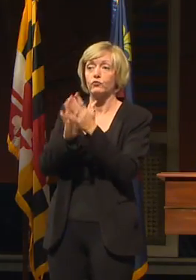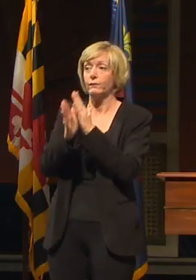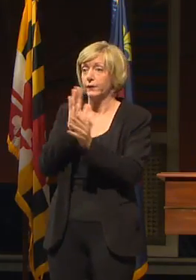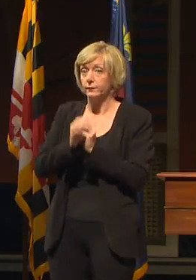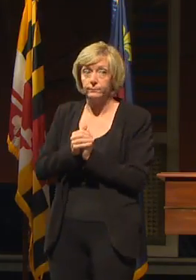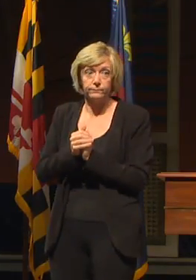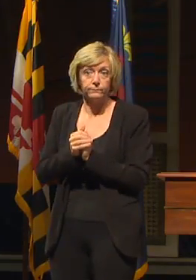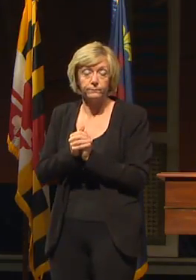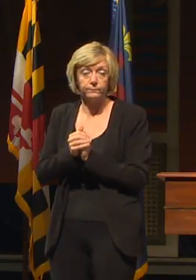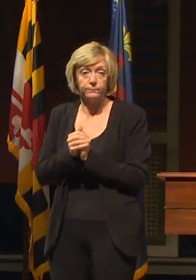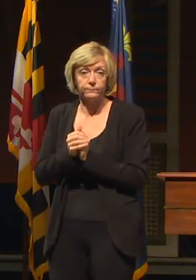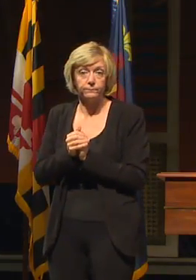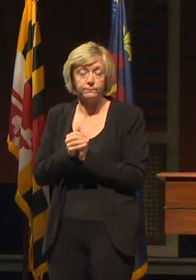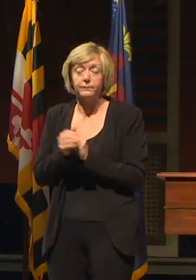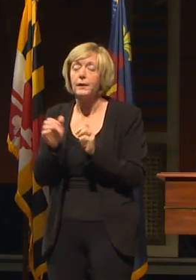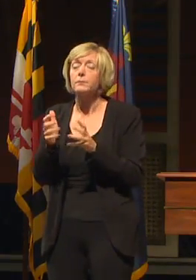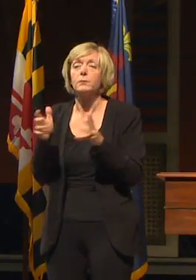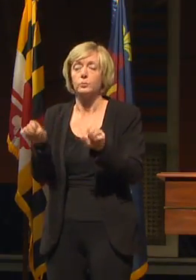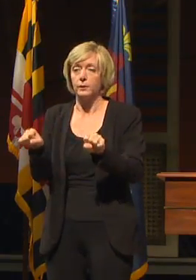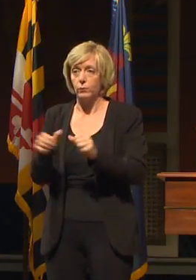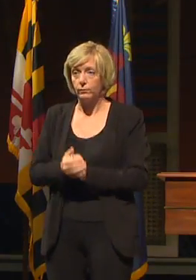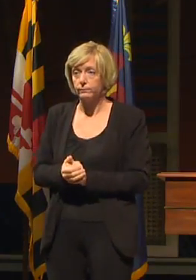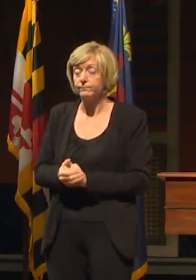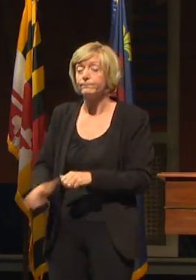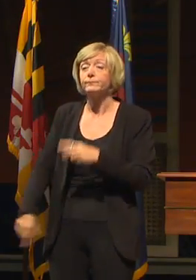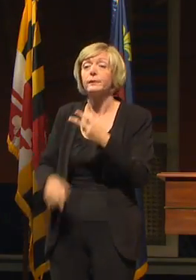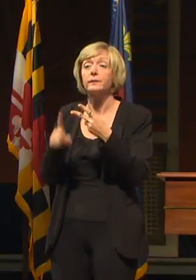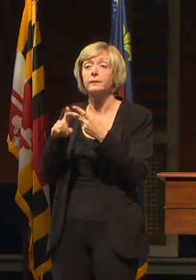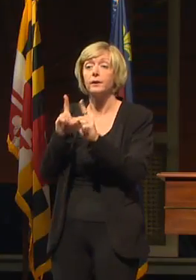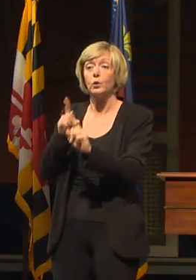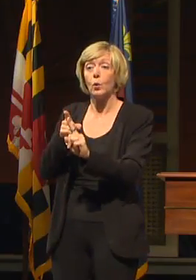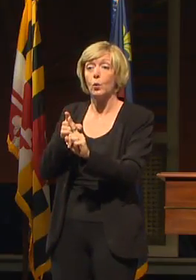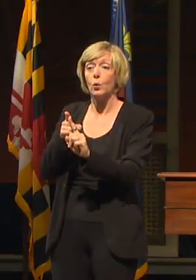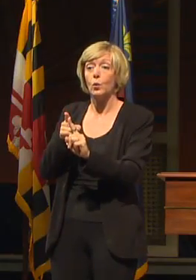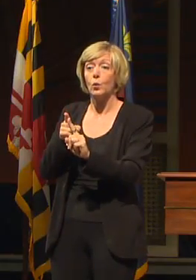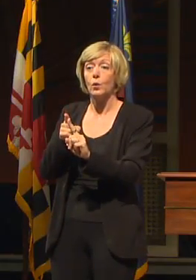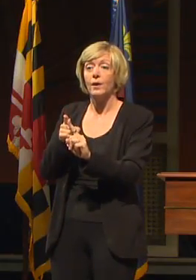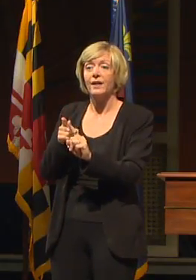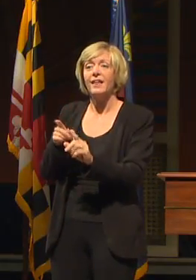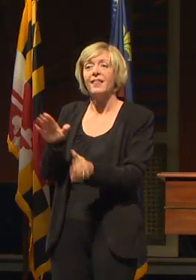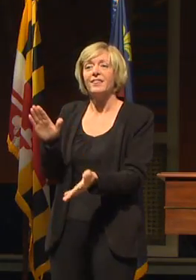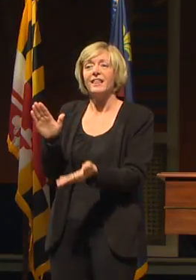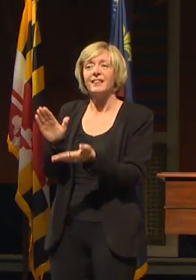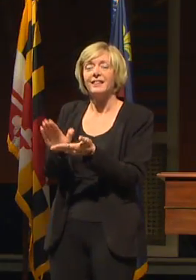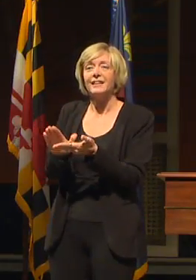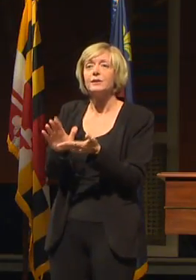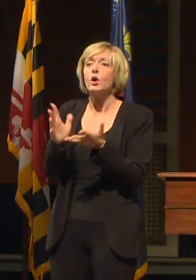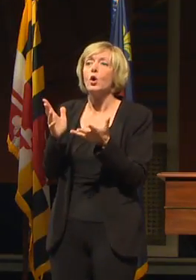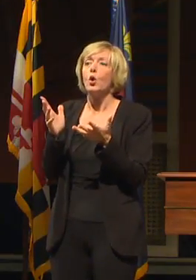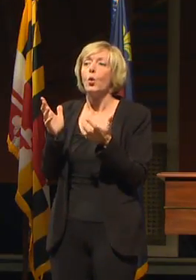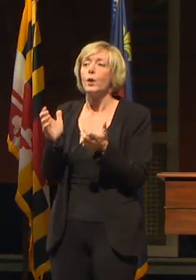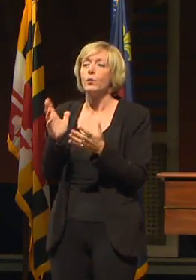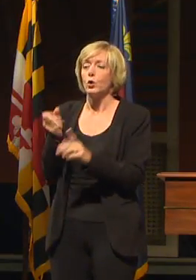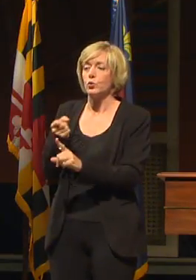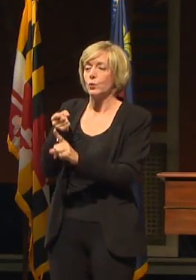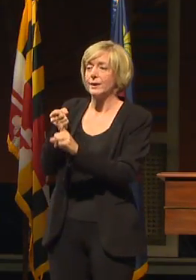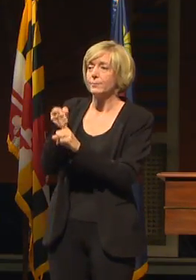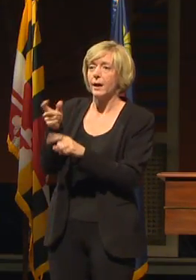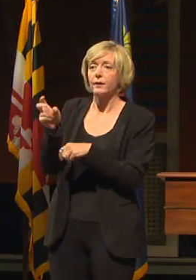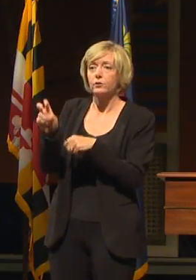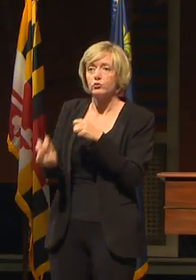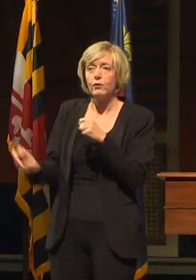to Maryland residents as we possibly can get. Second, the least amount. We want to touch our travelers and the people that